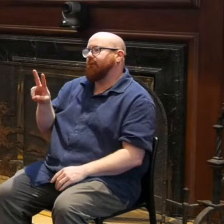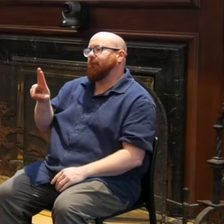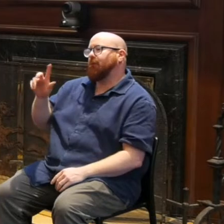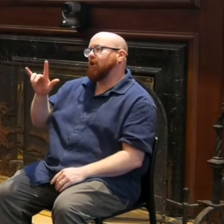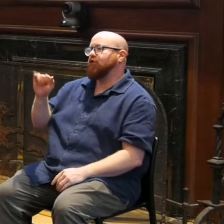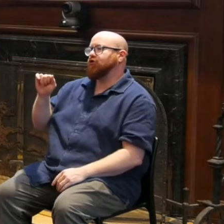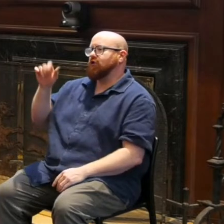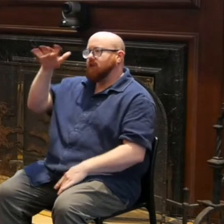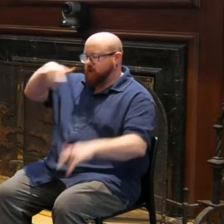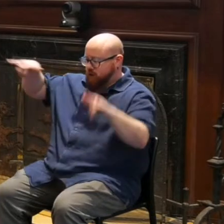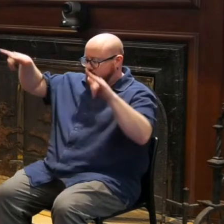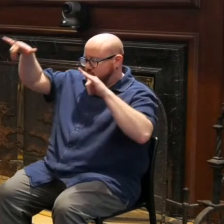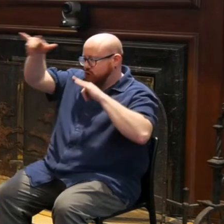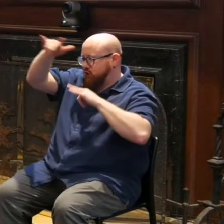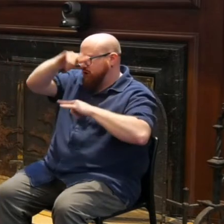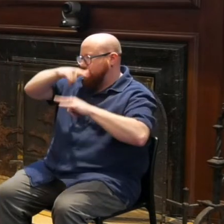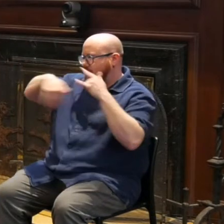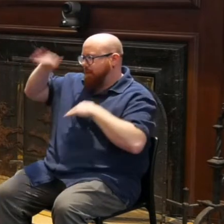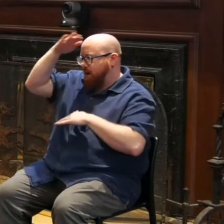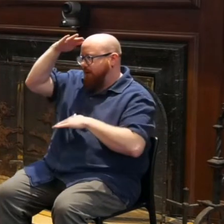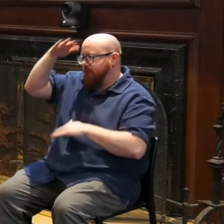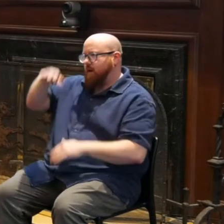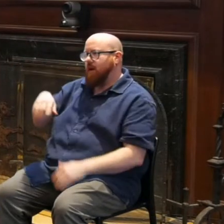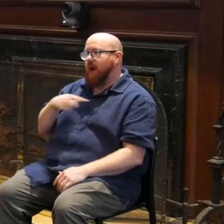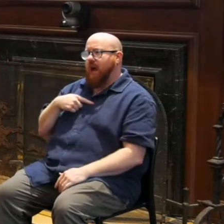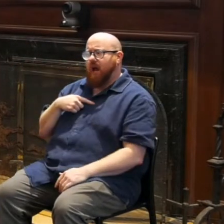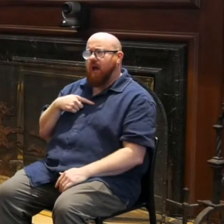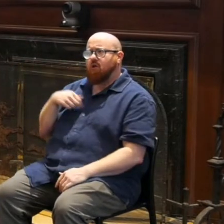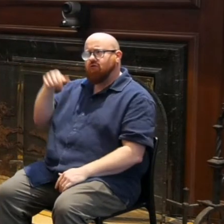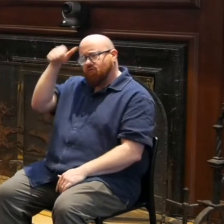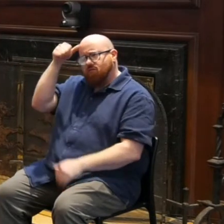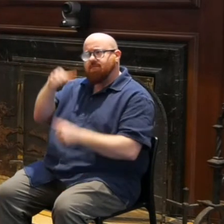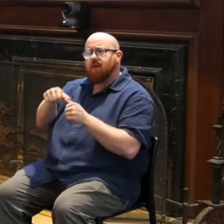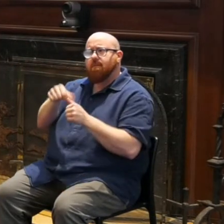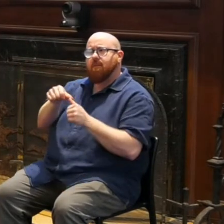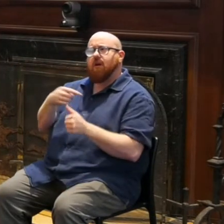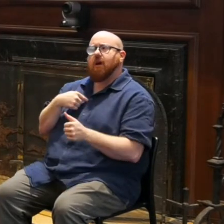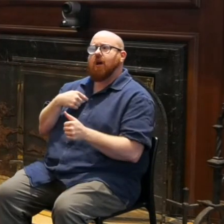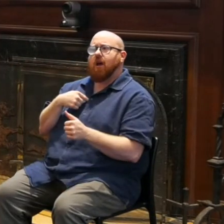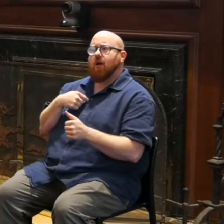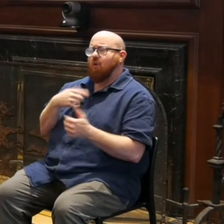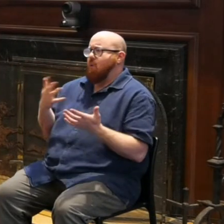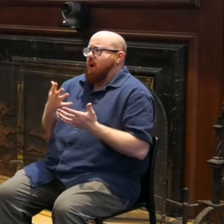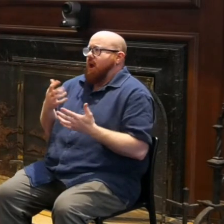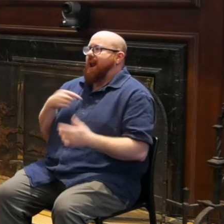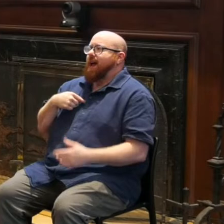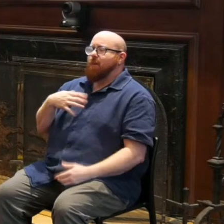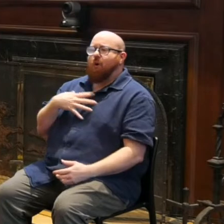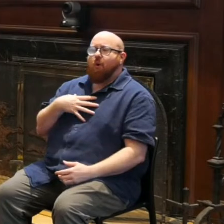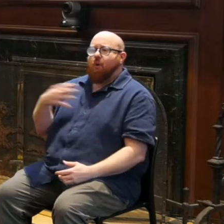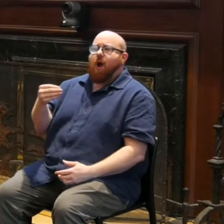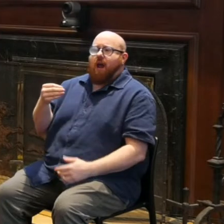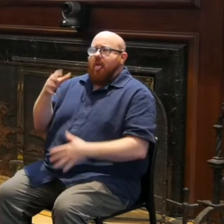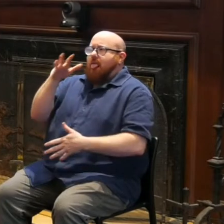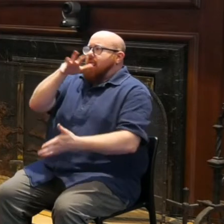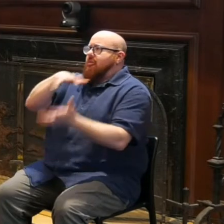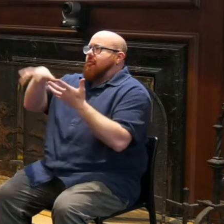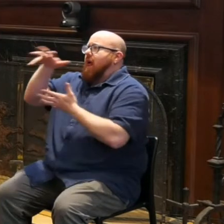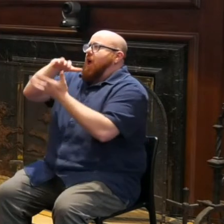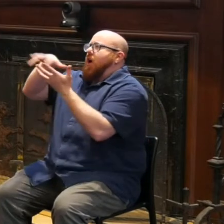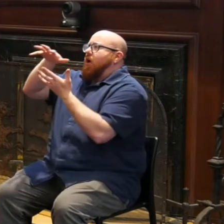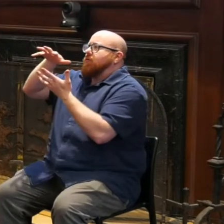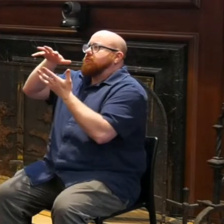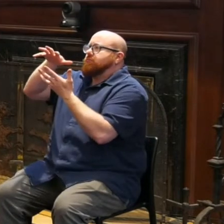above. I recall what I really am, a white wisp of cloud who floats over mountaintops